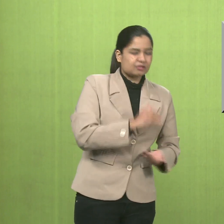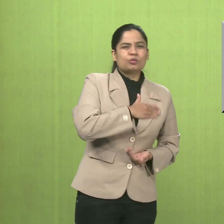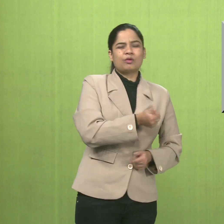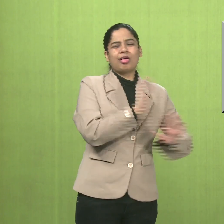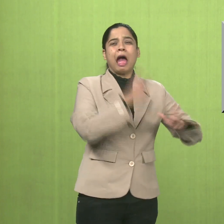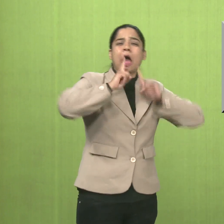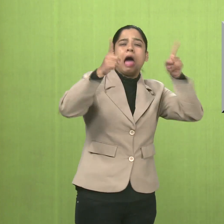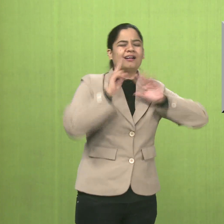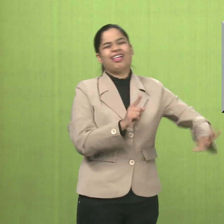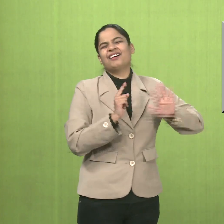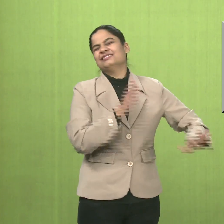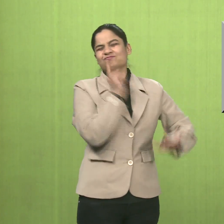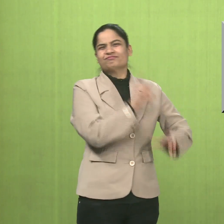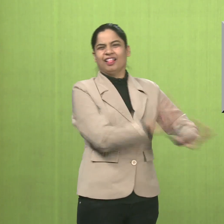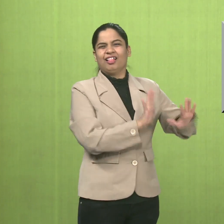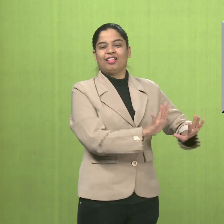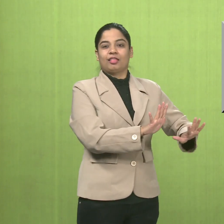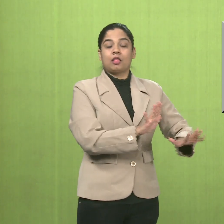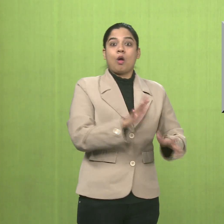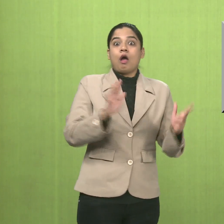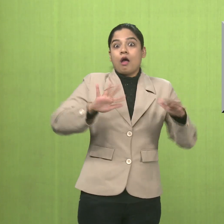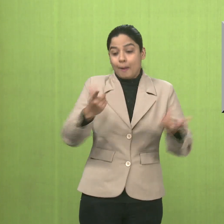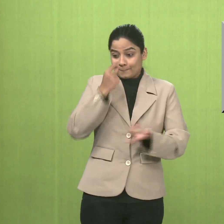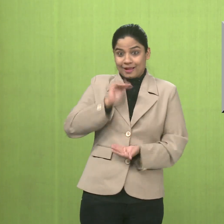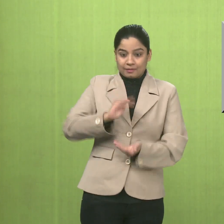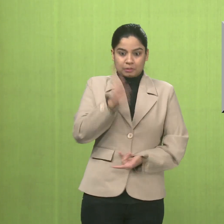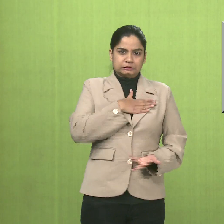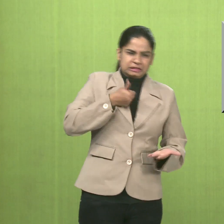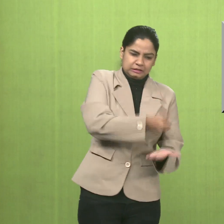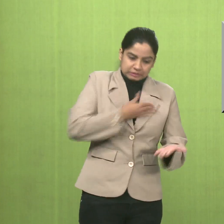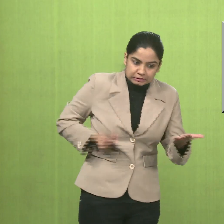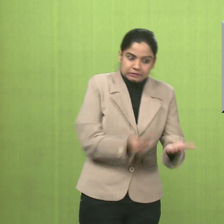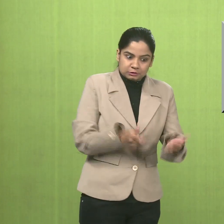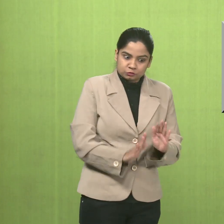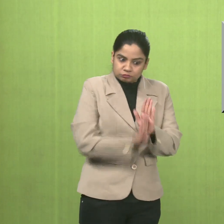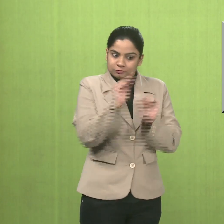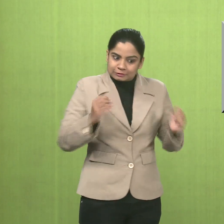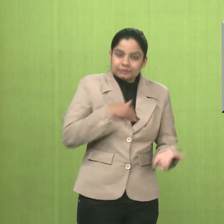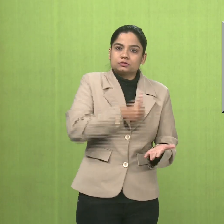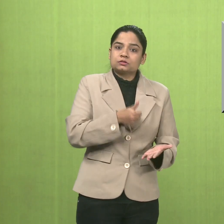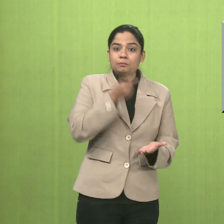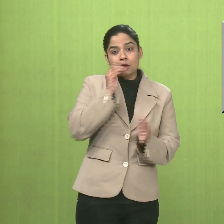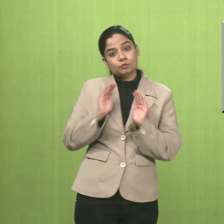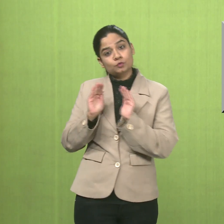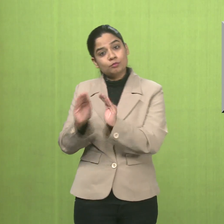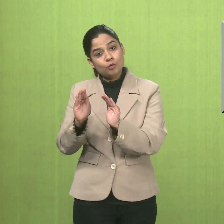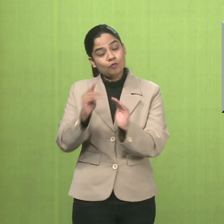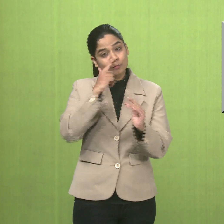is not even breastfed as much as she should be. Whereas when it's for the boy, he's breastfed the right